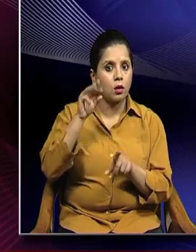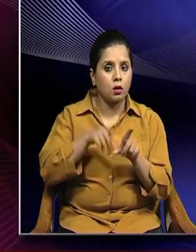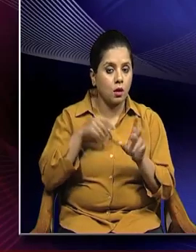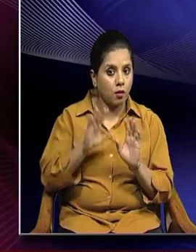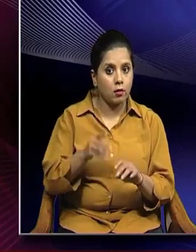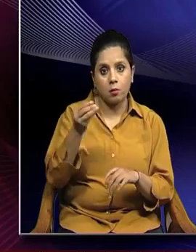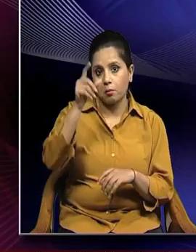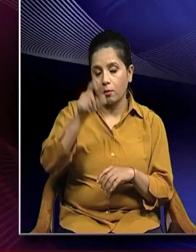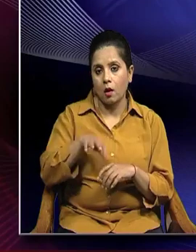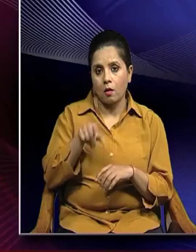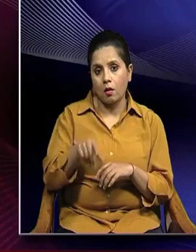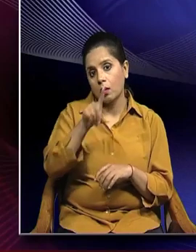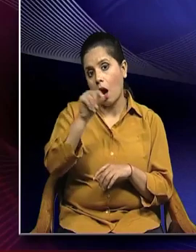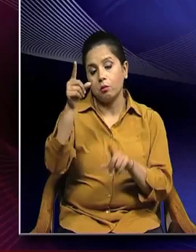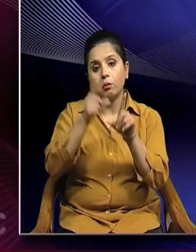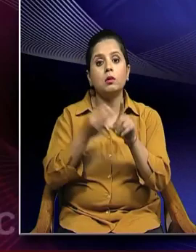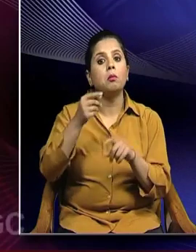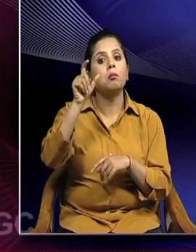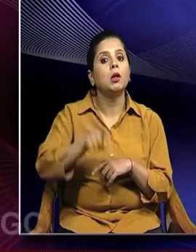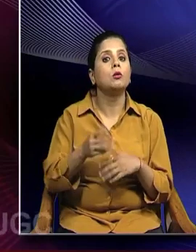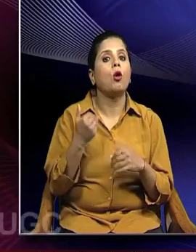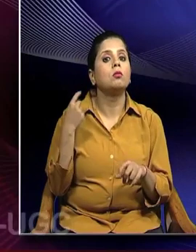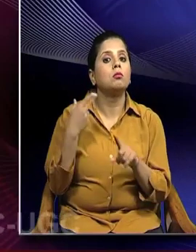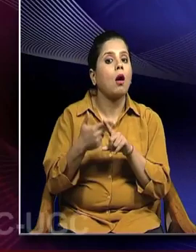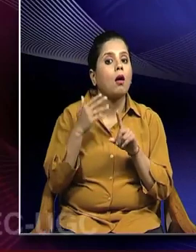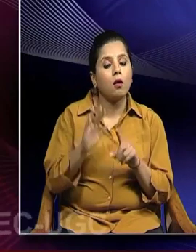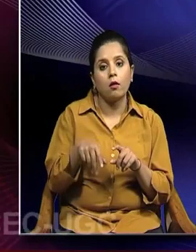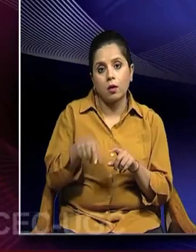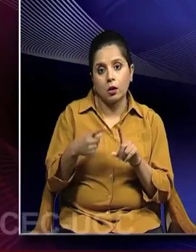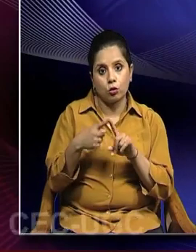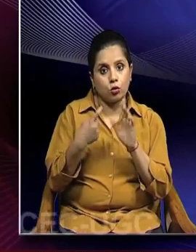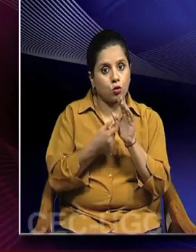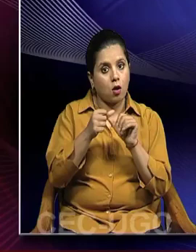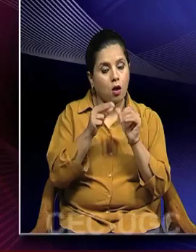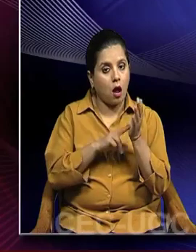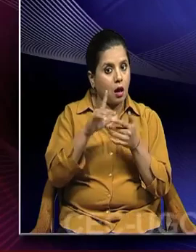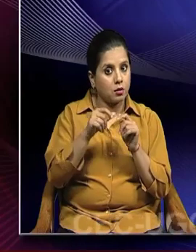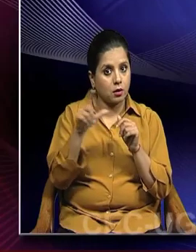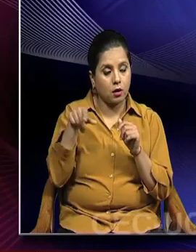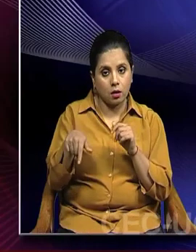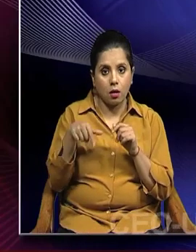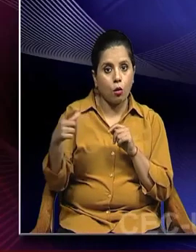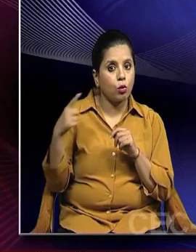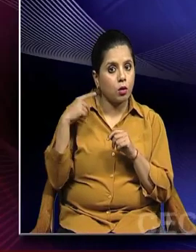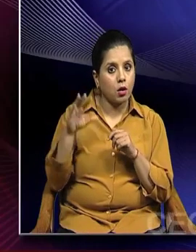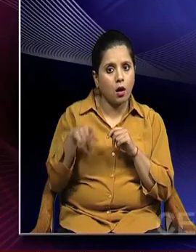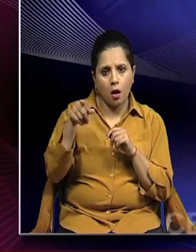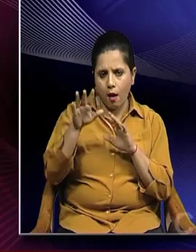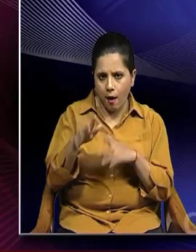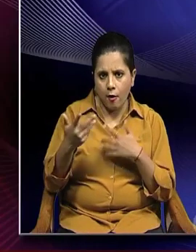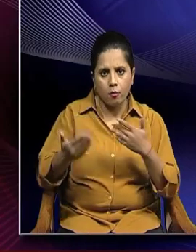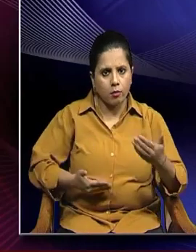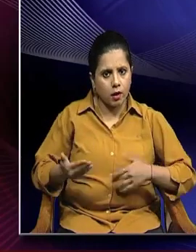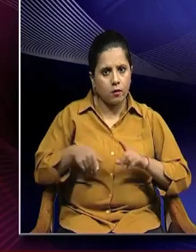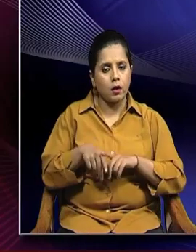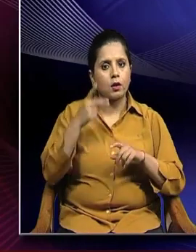person of century also. So transcendental leaders, their first trait is that they behave like a